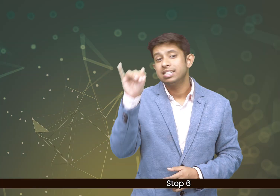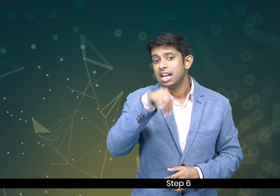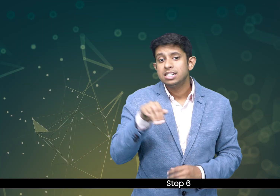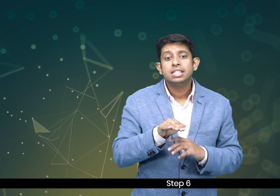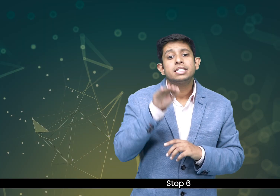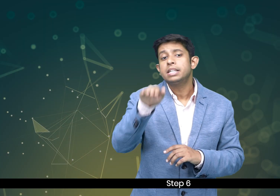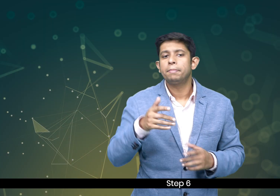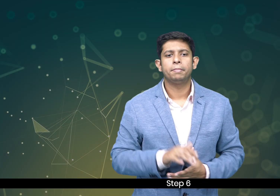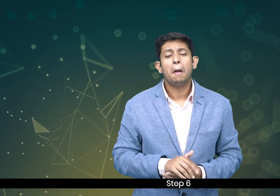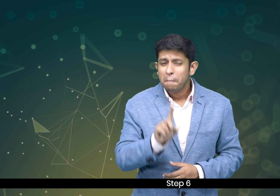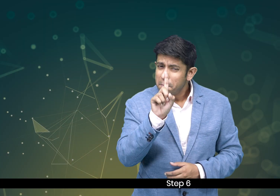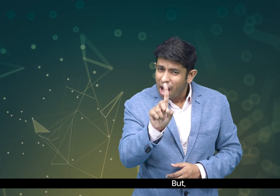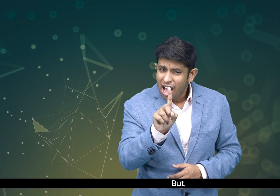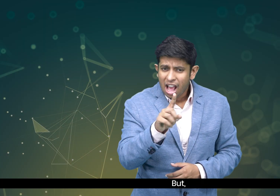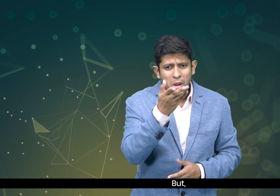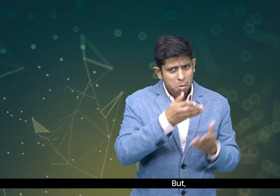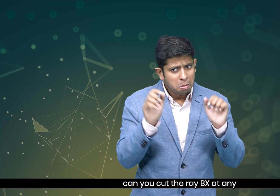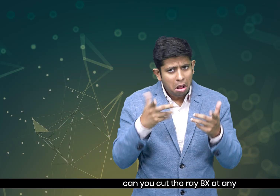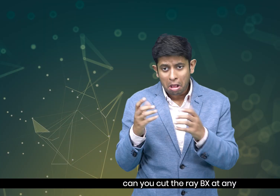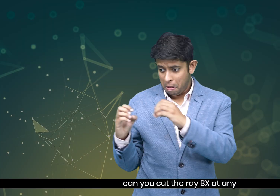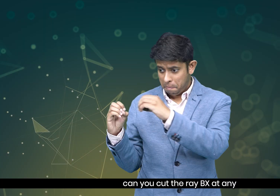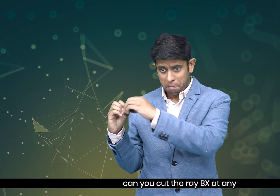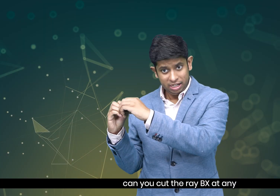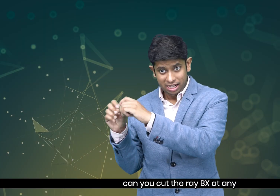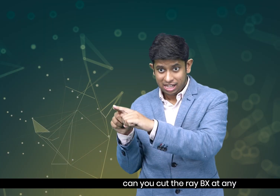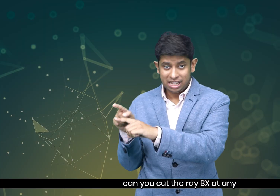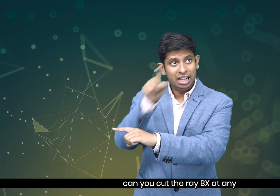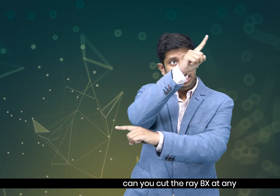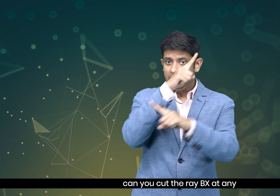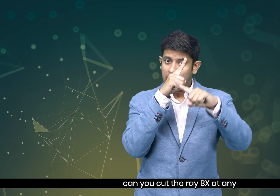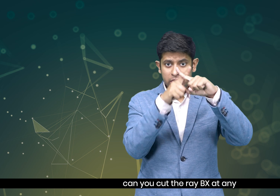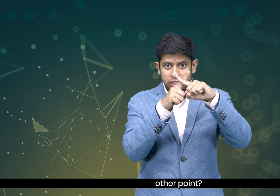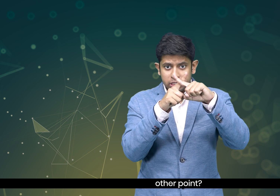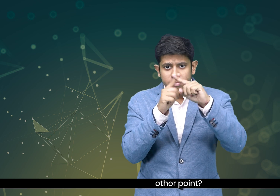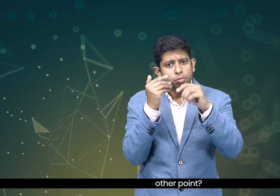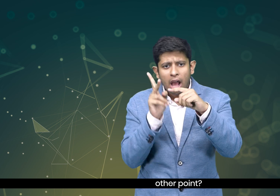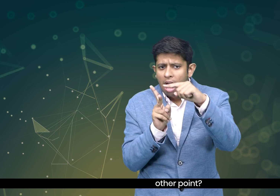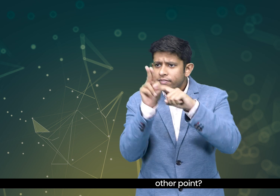Step 6. But can you cut the ray BX at any other point?